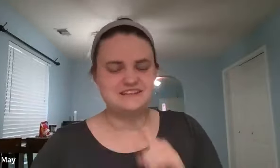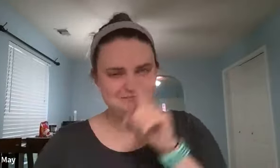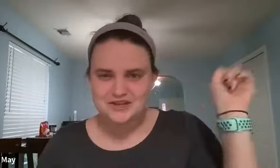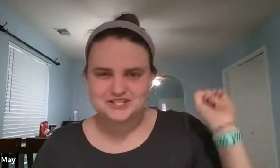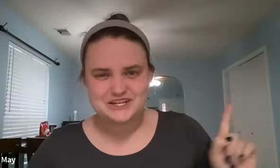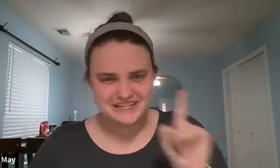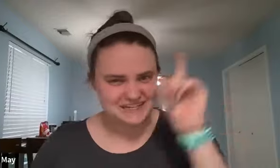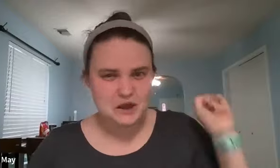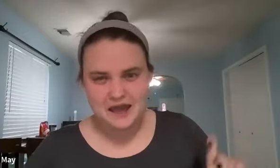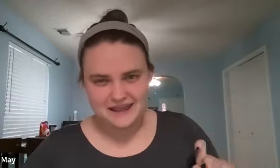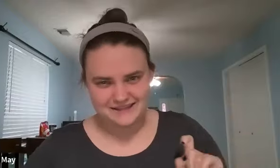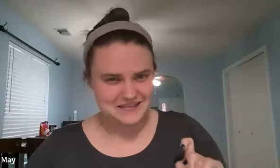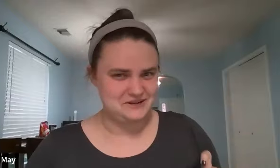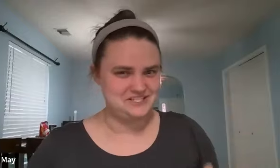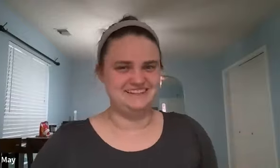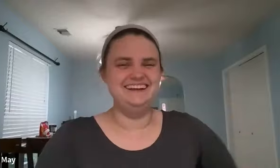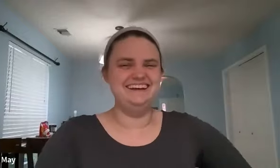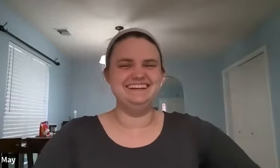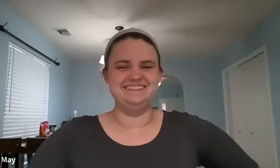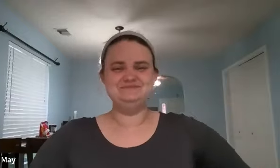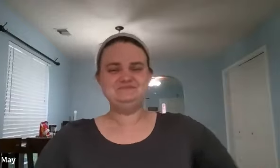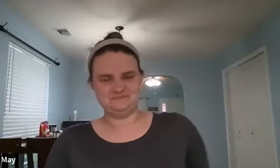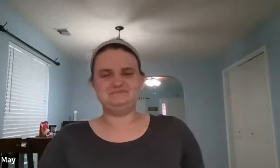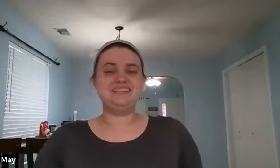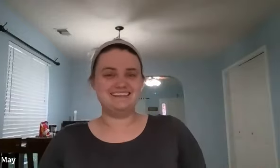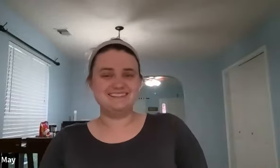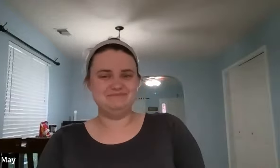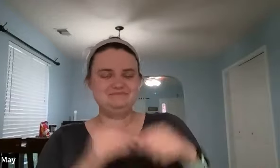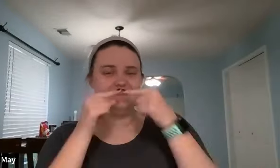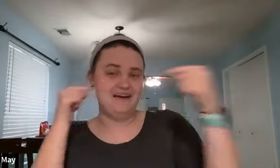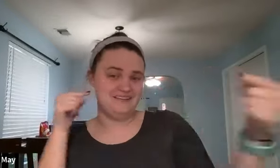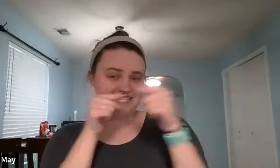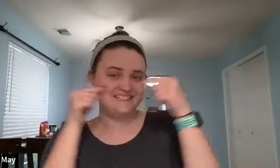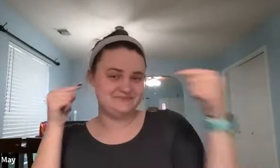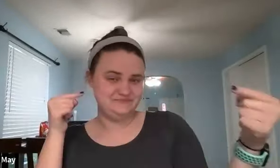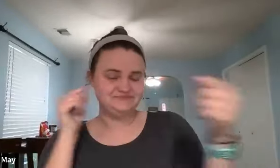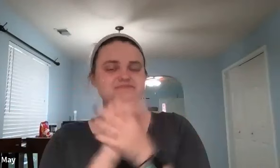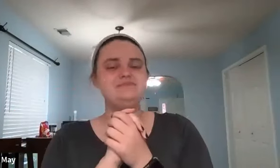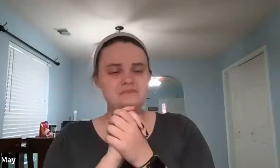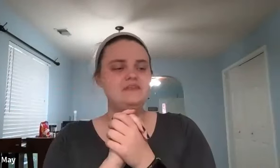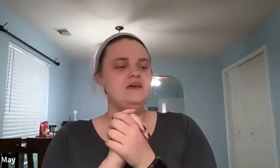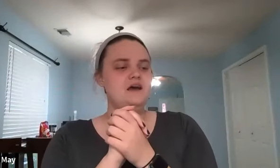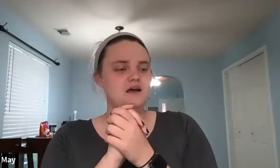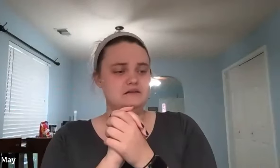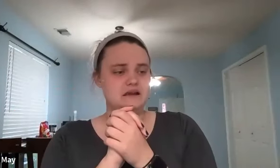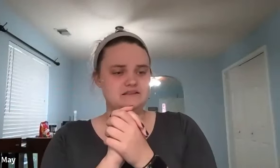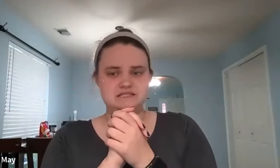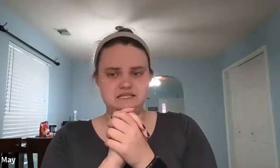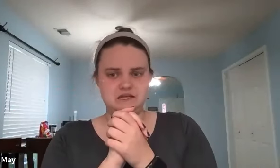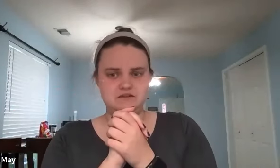like, she's going to need to know how to ask that question. But yes, allergies. All right, let's see. Are